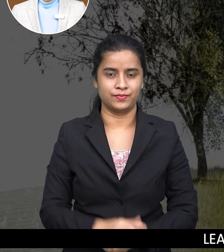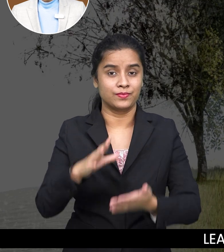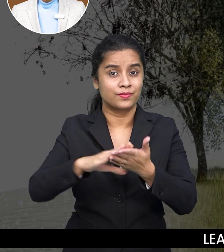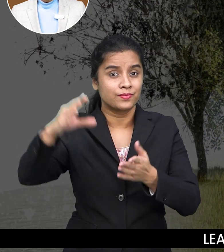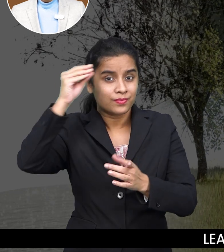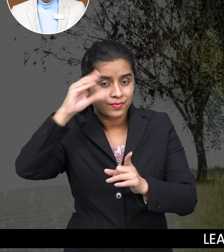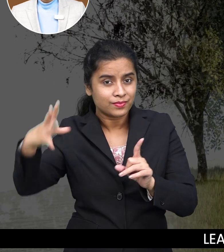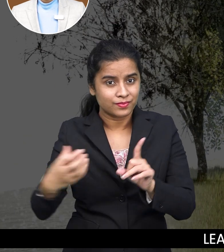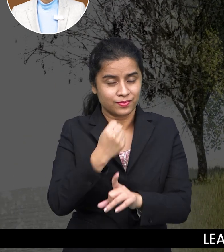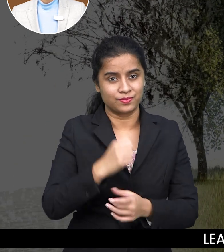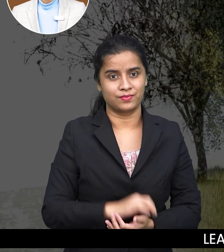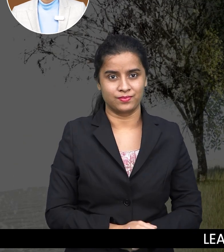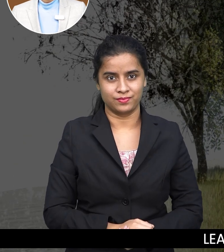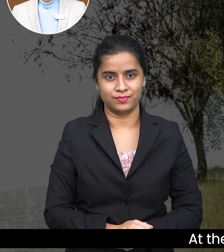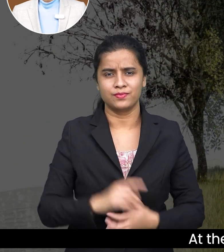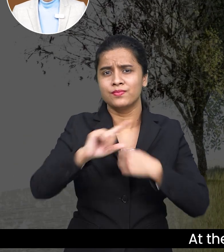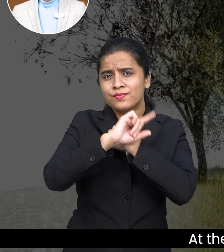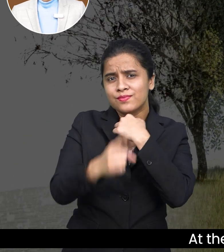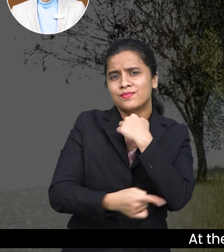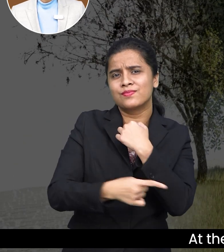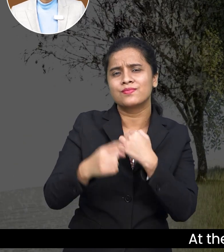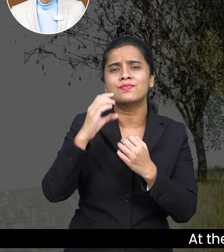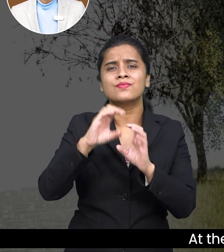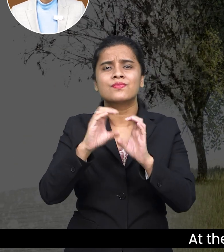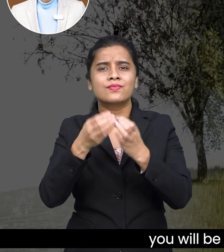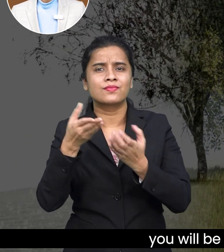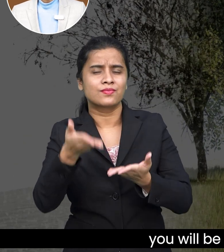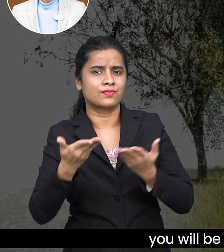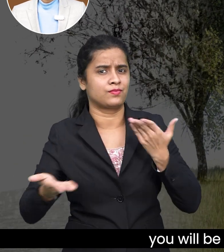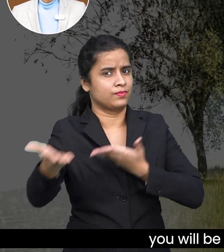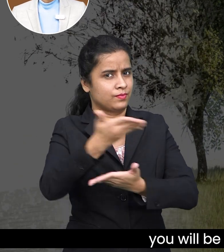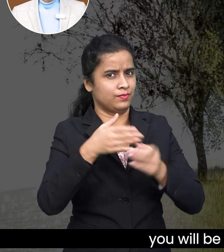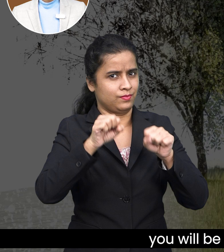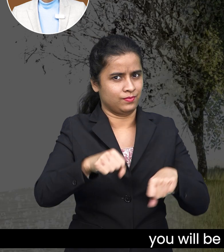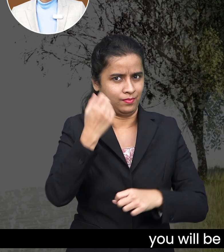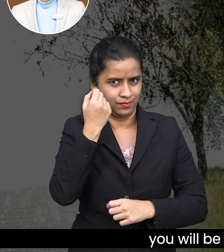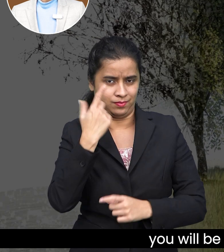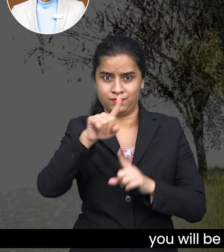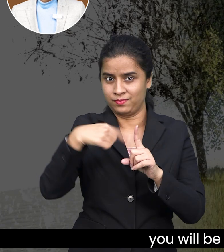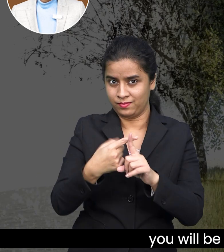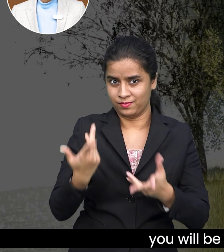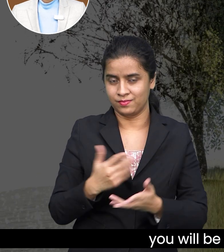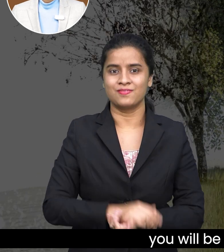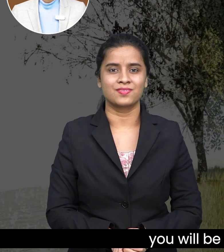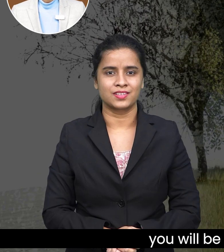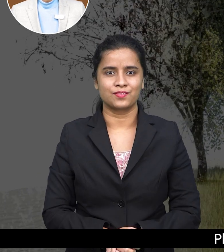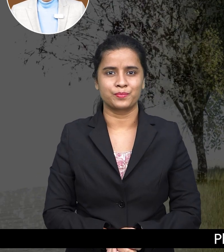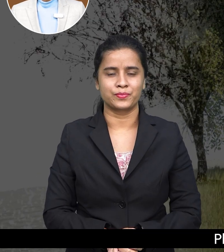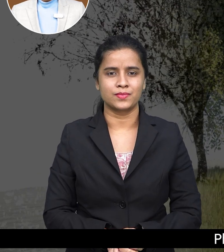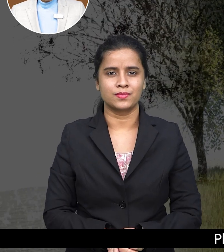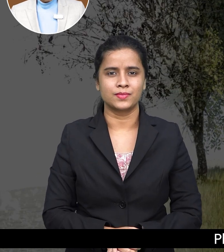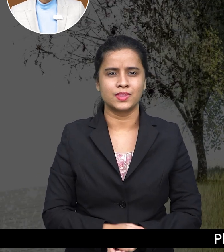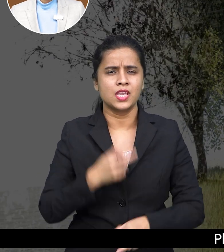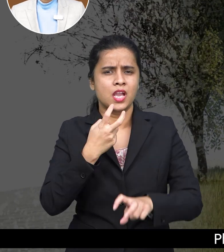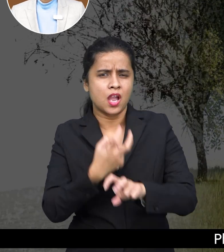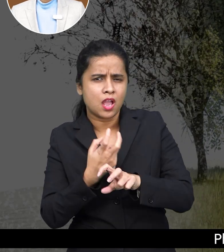Learning outcomes. At the end of this session, you will be able to understand about